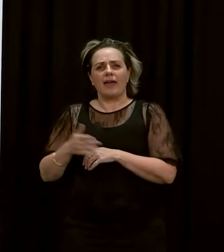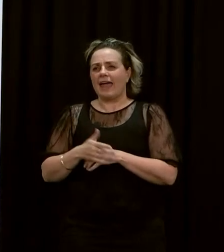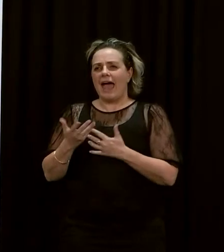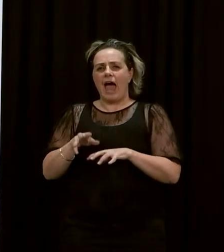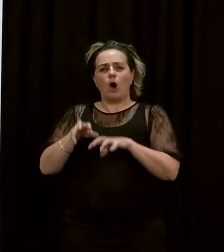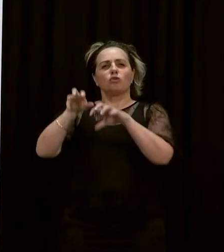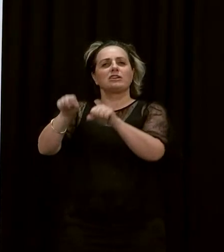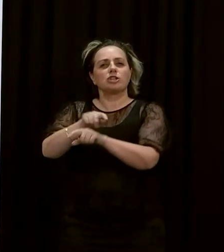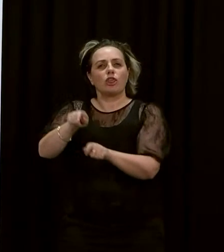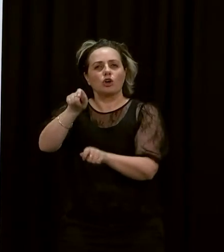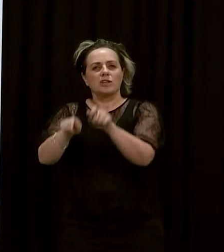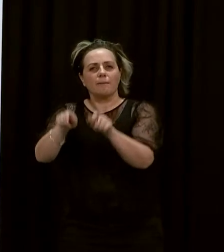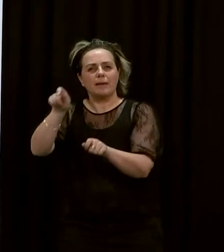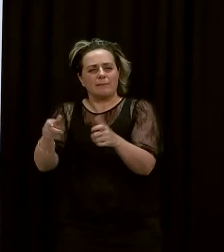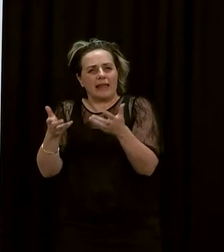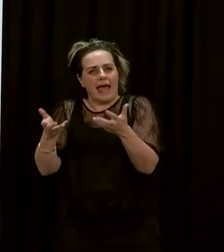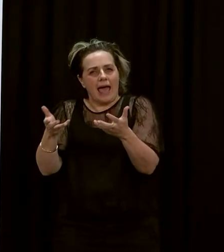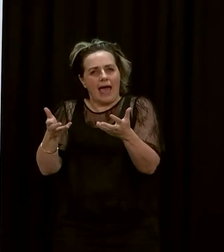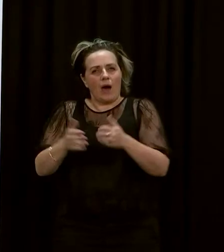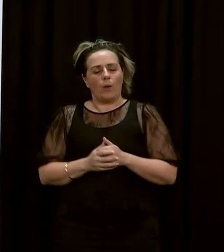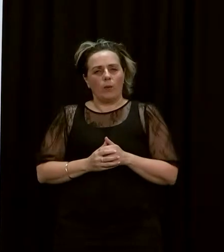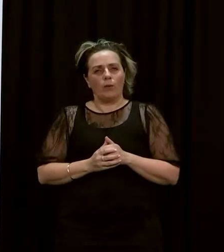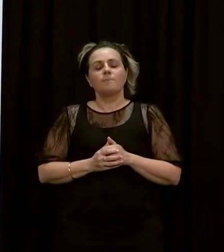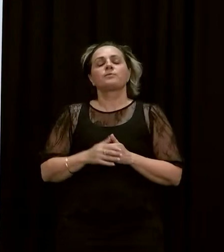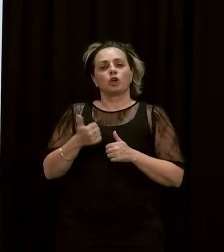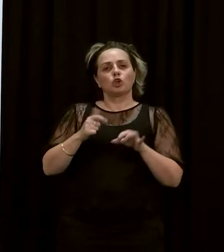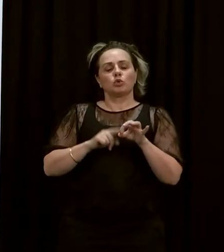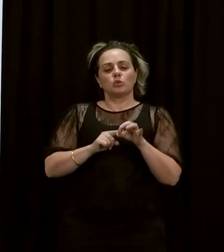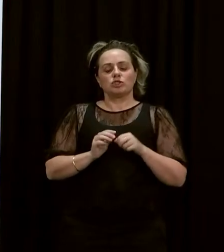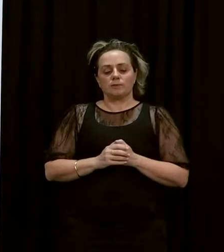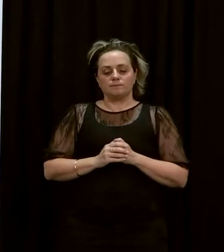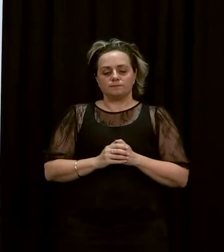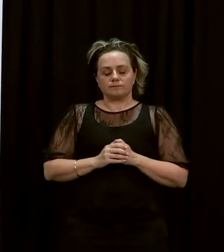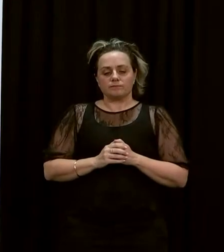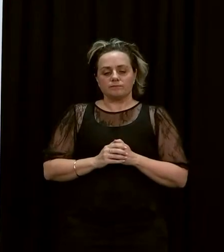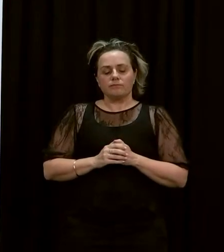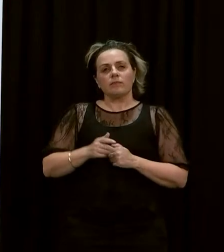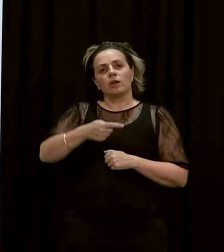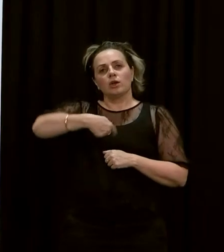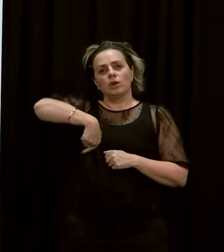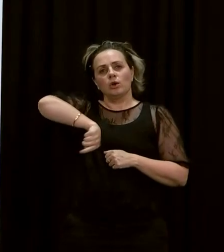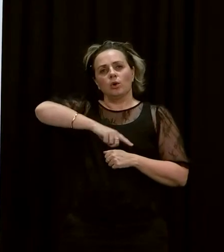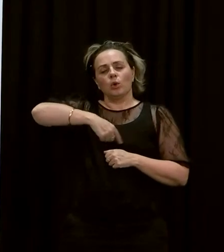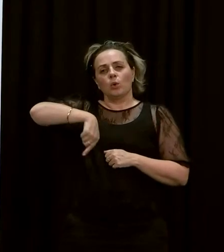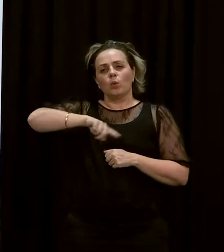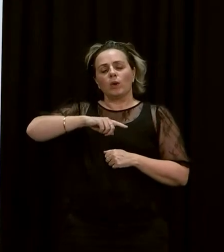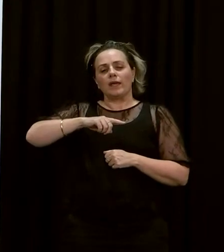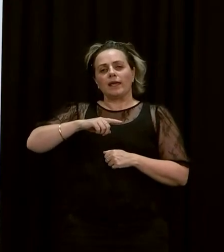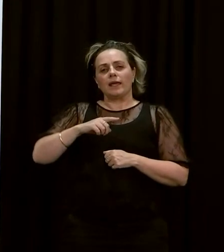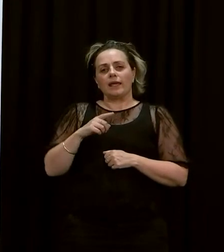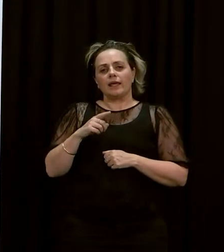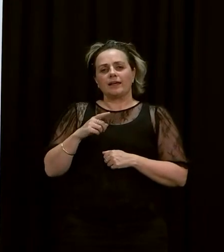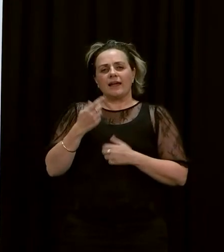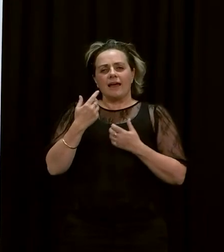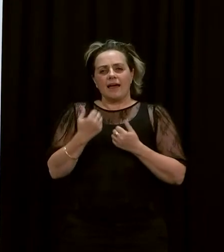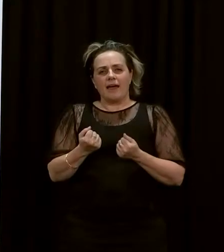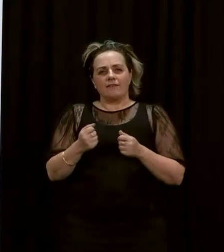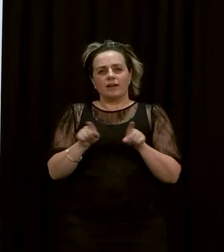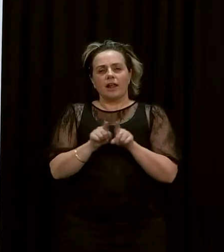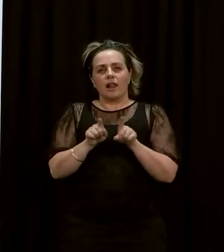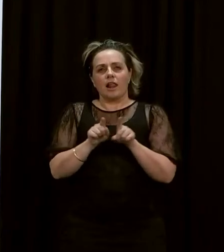of people that aren't the obvious? That's a good question. The one thing I would say is that we do tend to speak, and there tends to be a